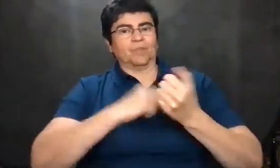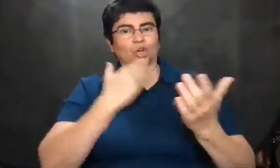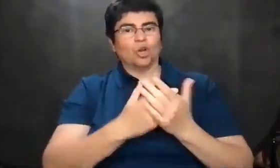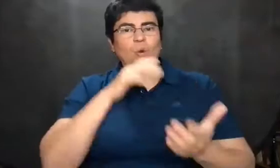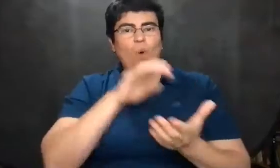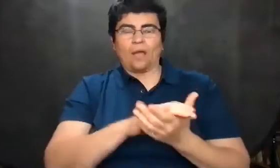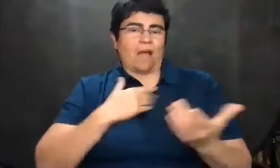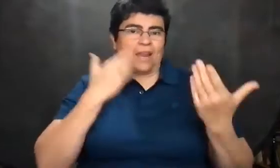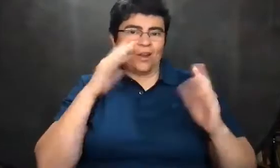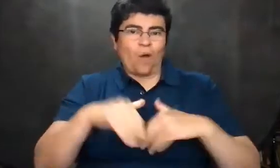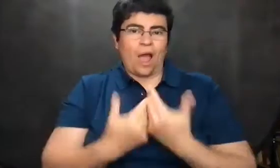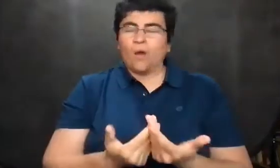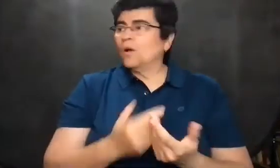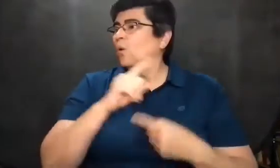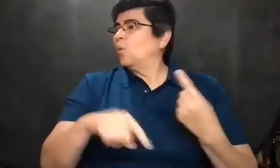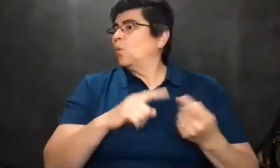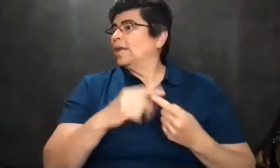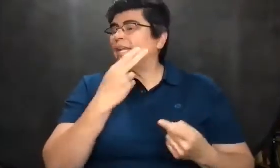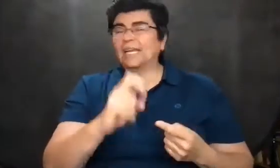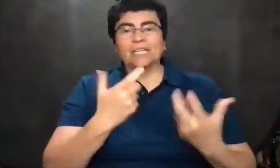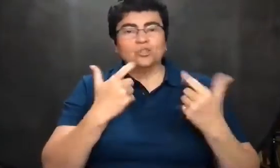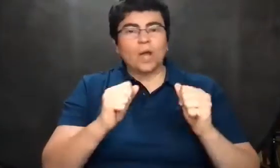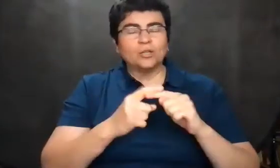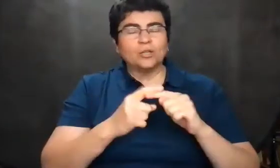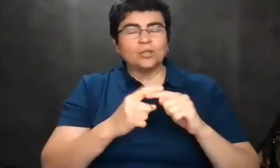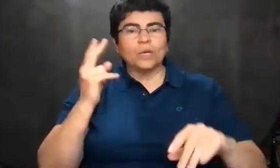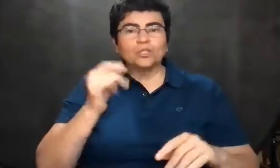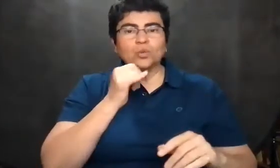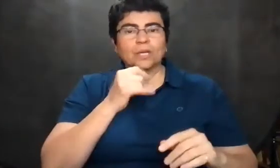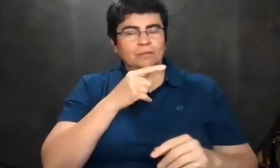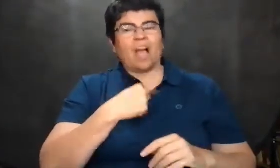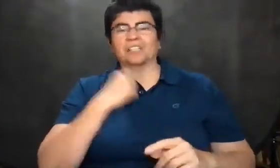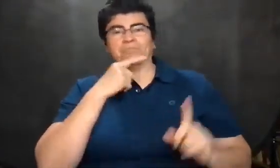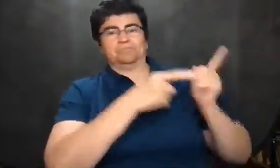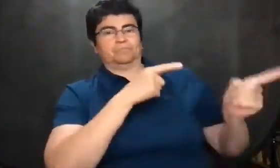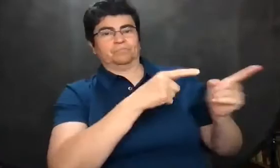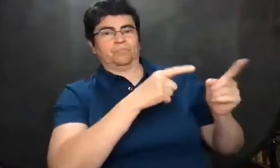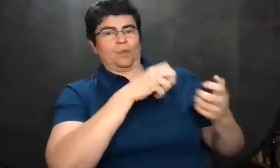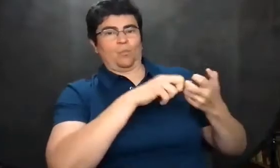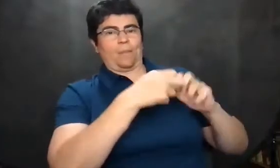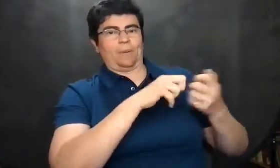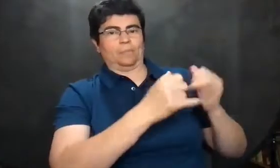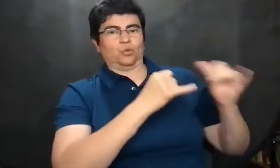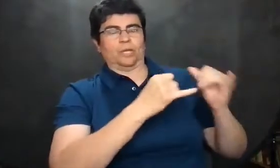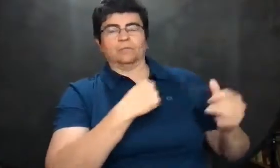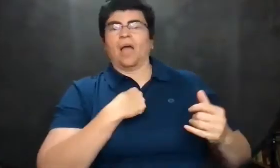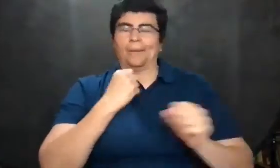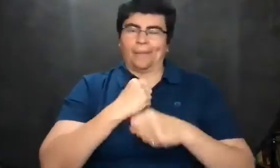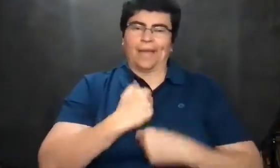that. When he tried to quit drinking, my thought was he's the one with the drinking problem. So I made an amends to him. And